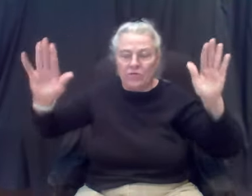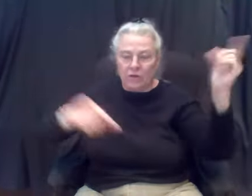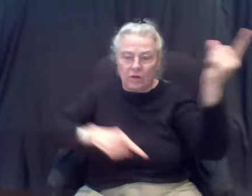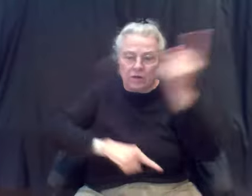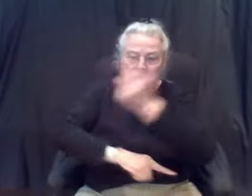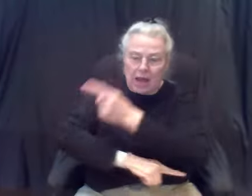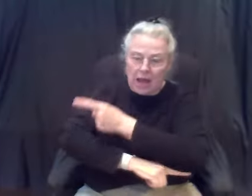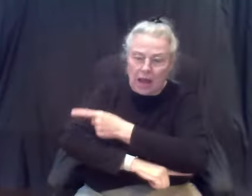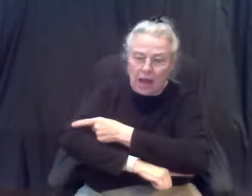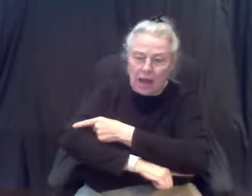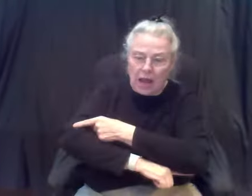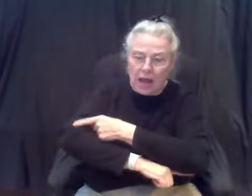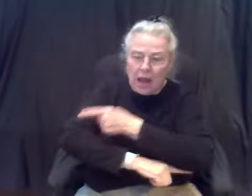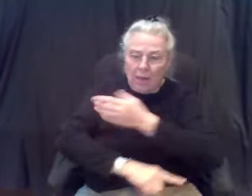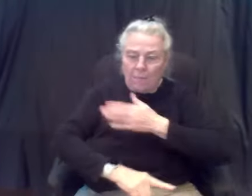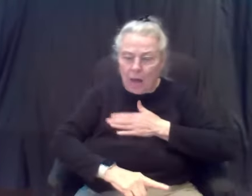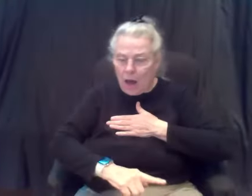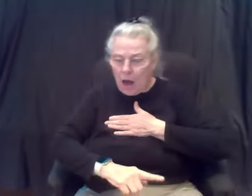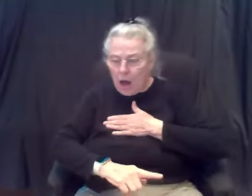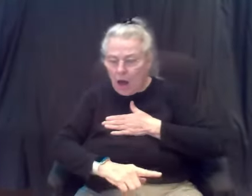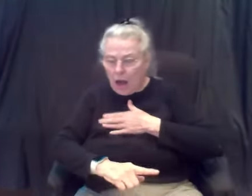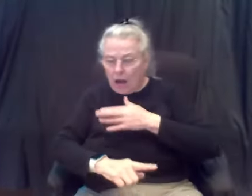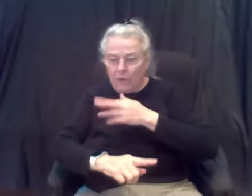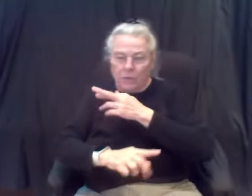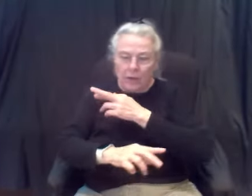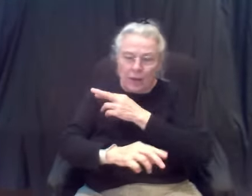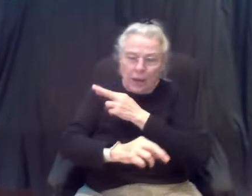Wonderful day, my